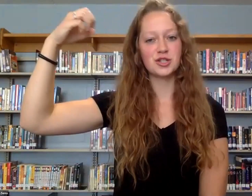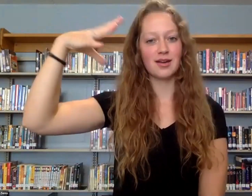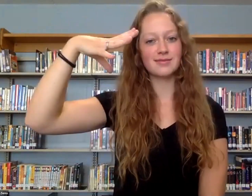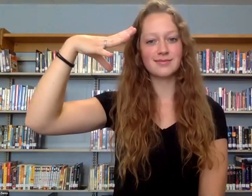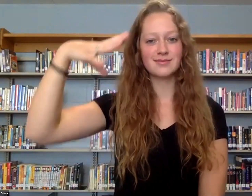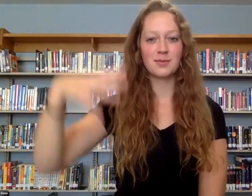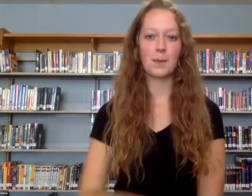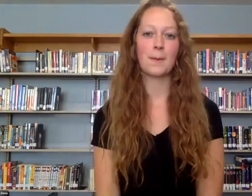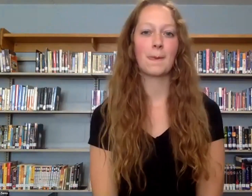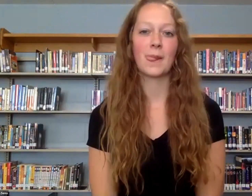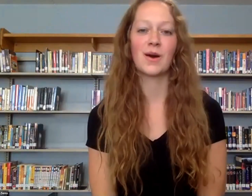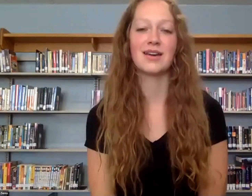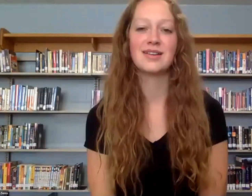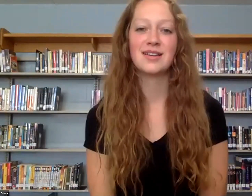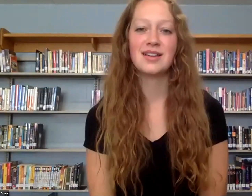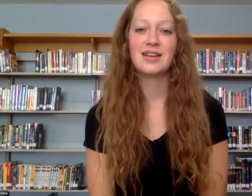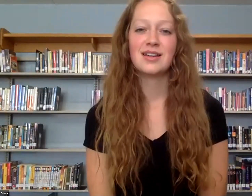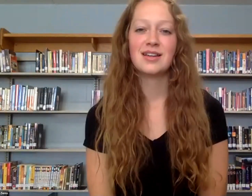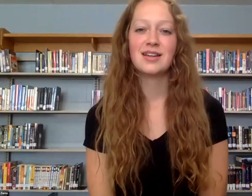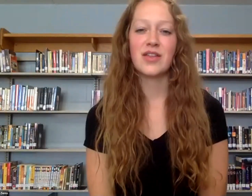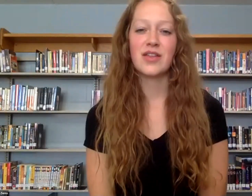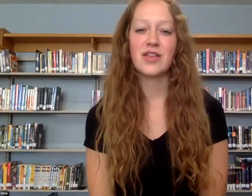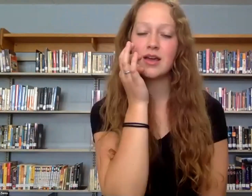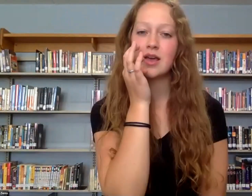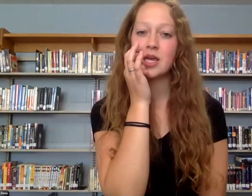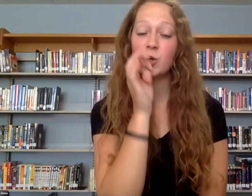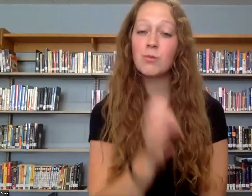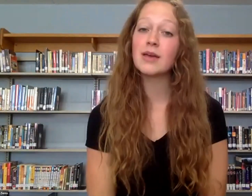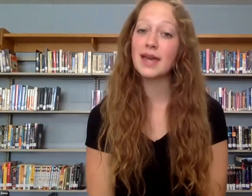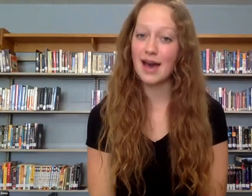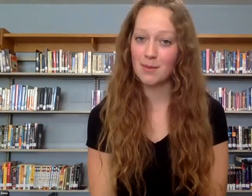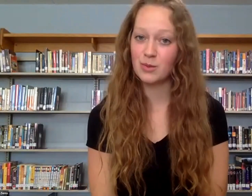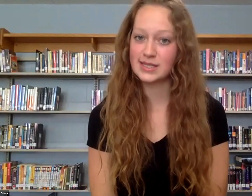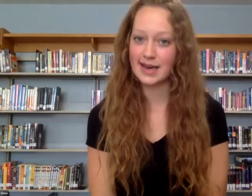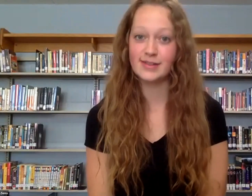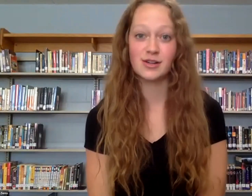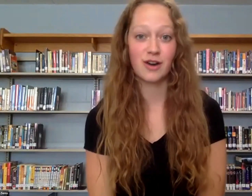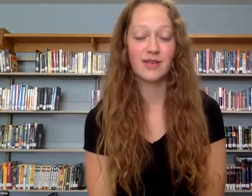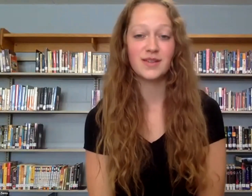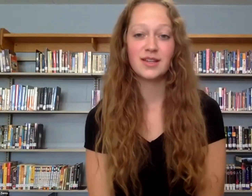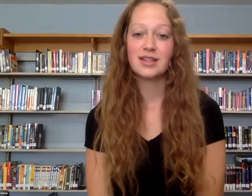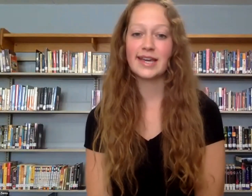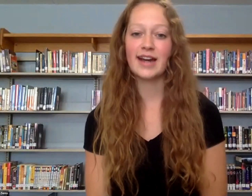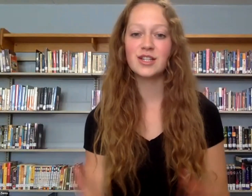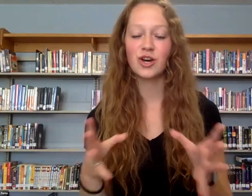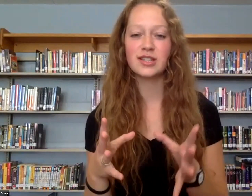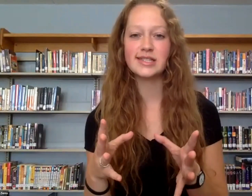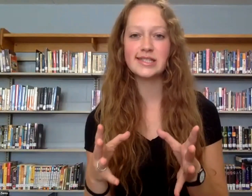sunshine. Okay. Now the next line, you make me happy when skies are gray. They kind of took this